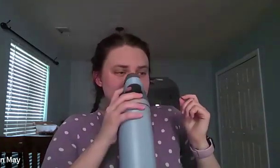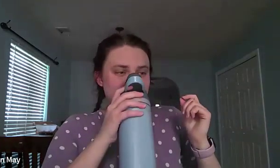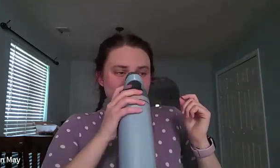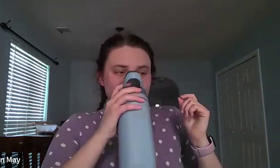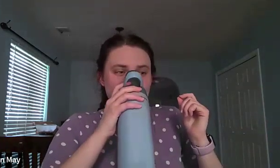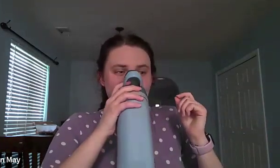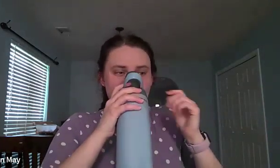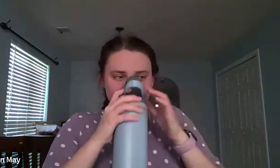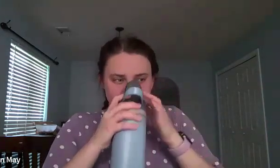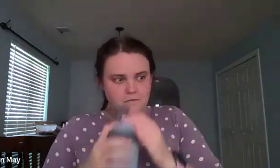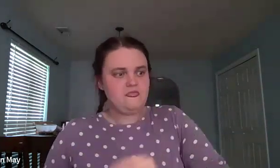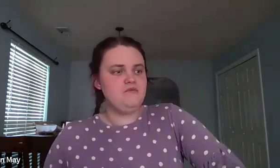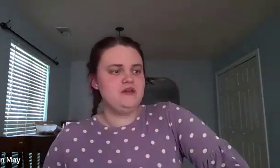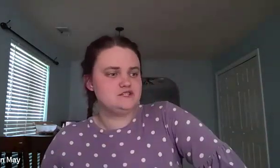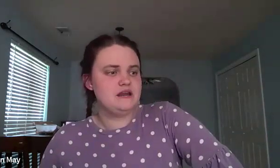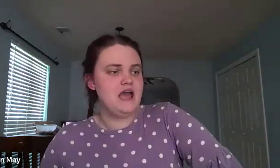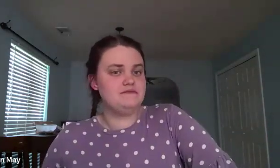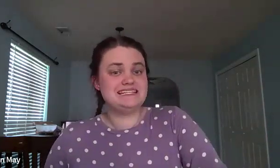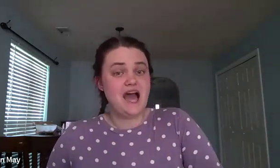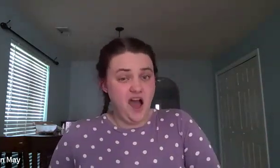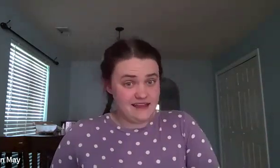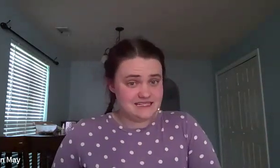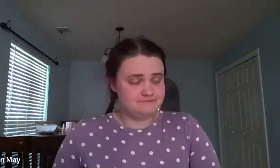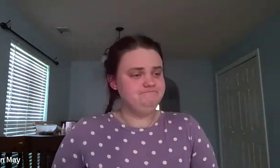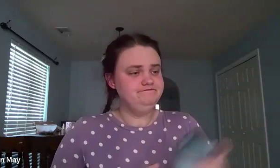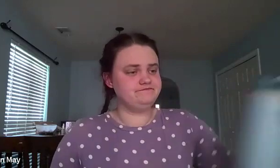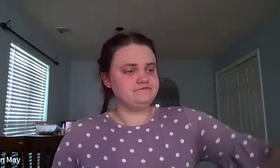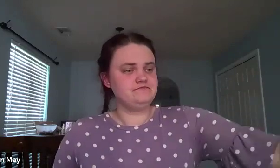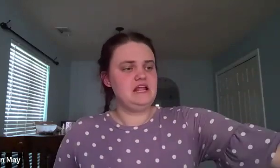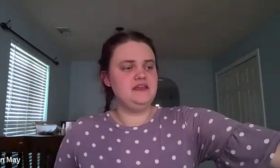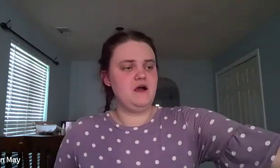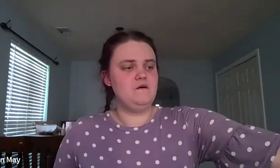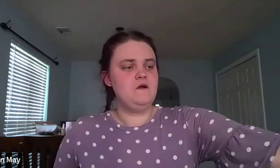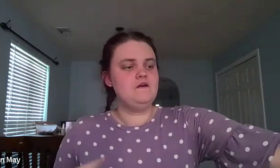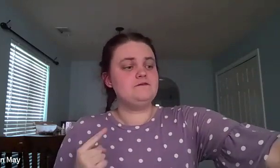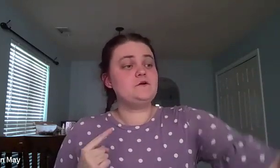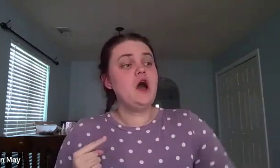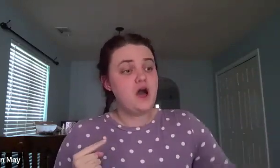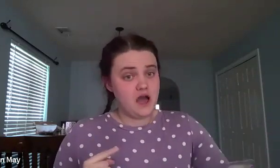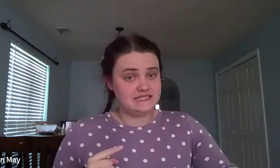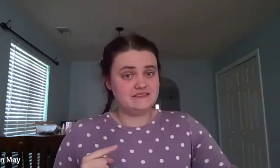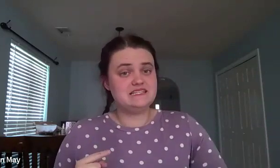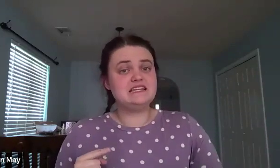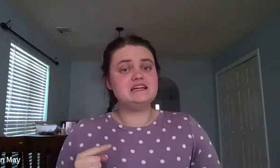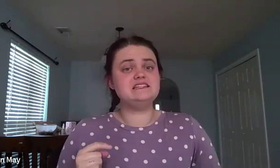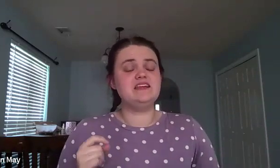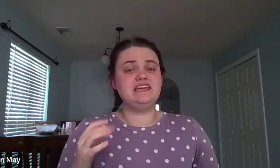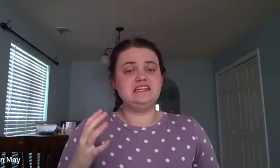Okay. The next one I have is hot. Now, for hot, this is as in like